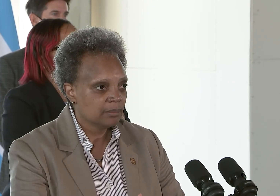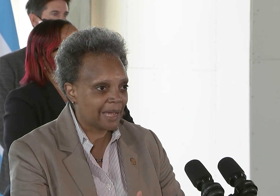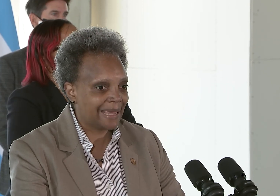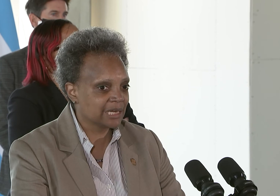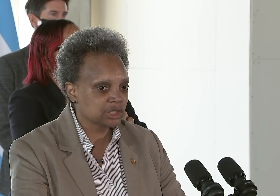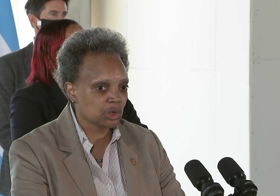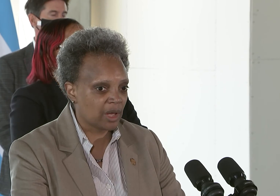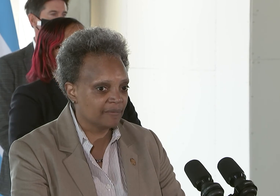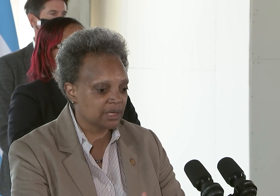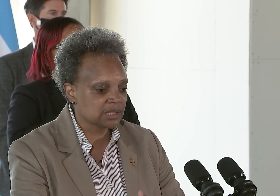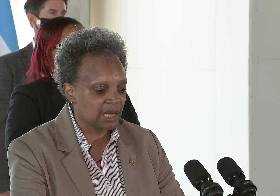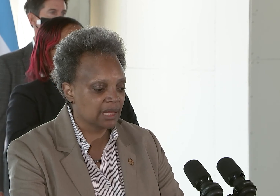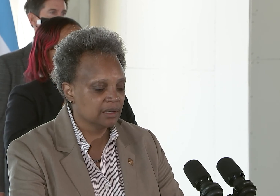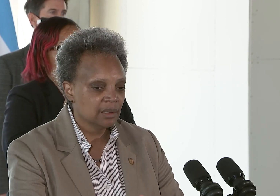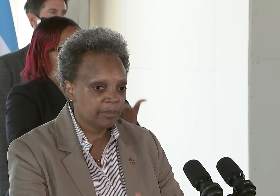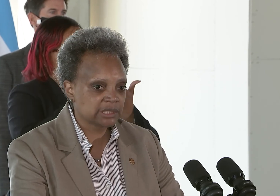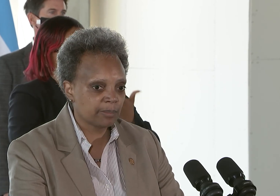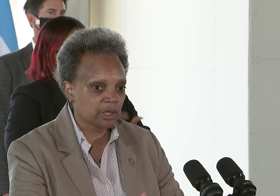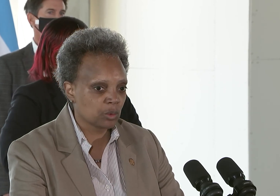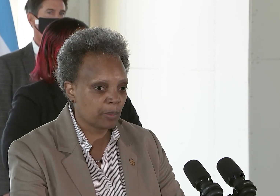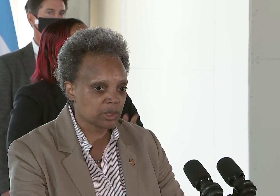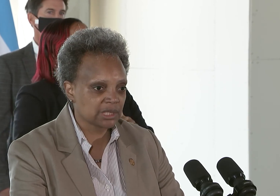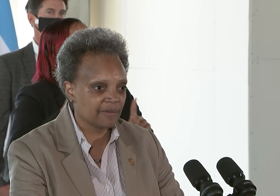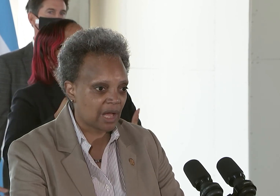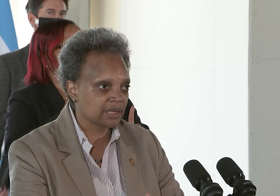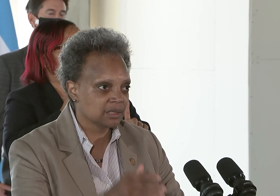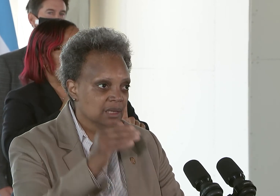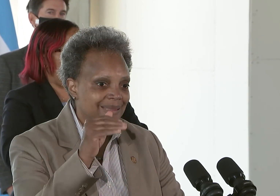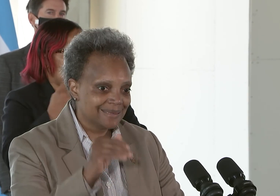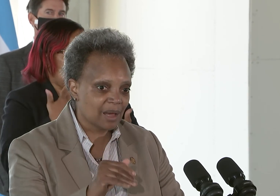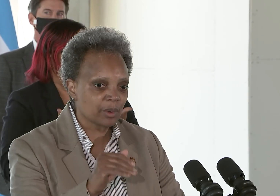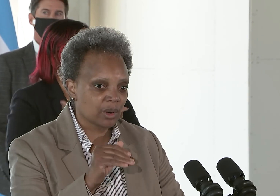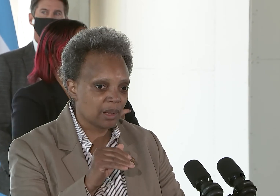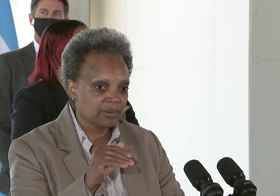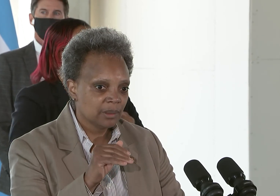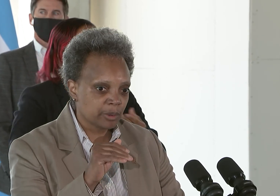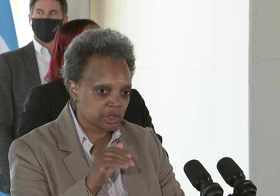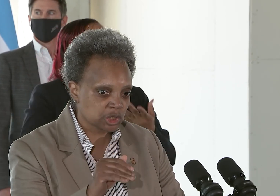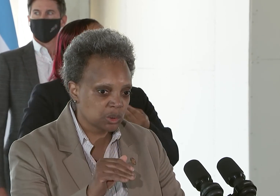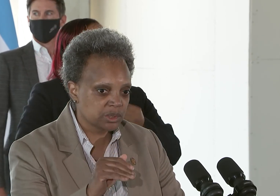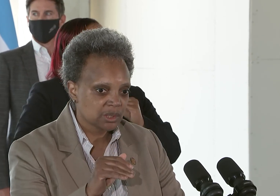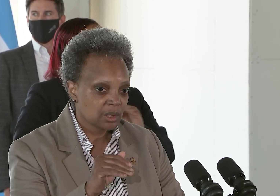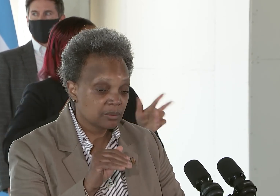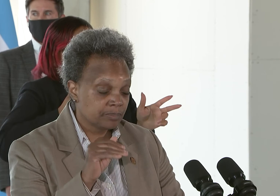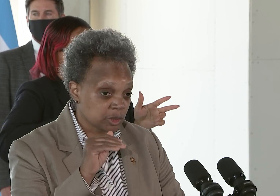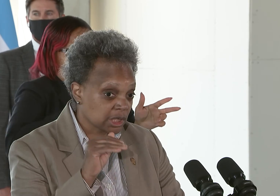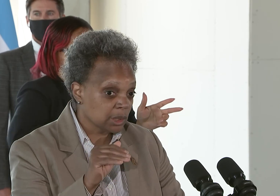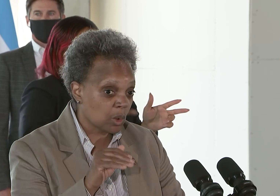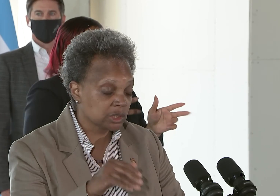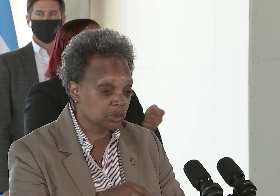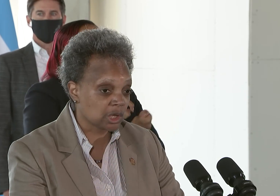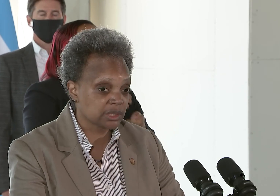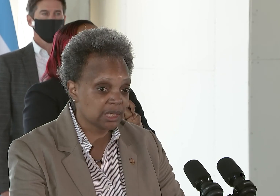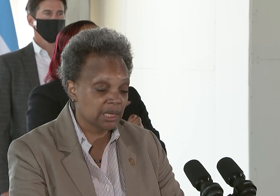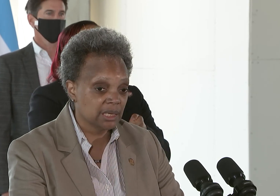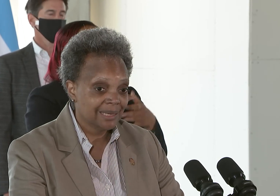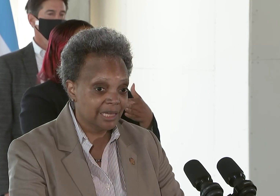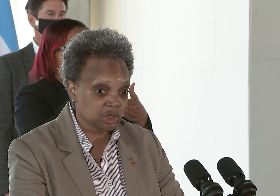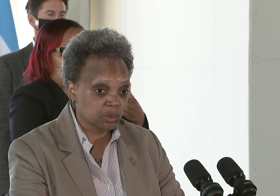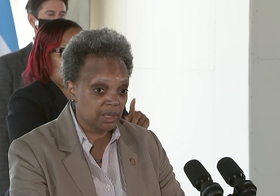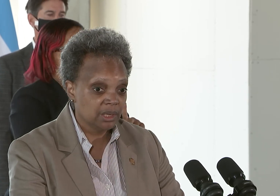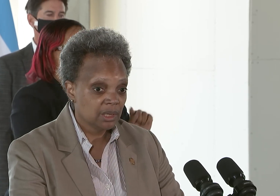from my anecdotal evidence and based upon the reports that I've gotten, the number of pursuits, particularly ones resulting